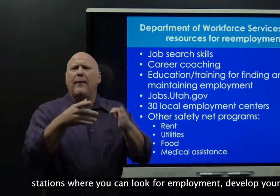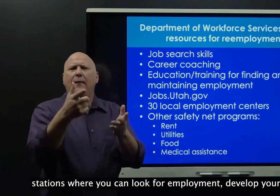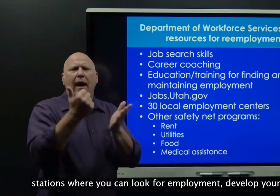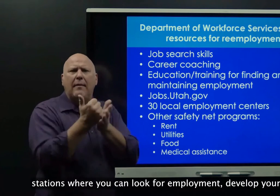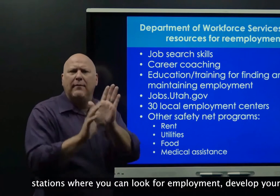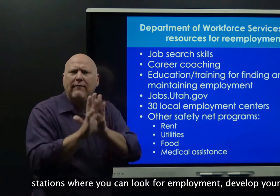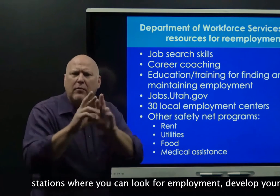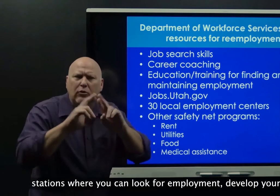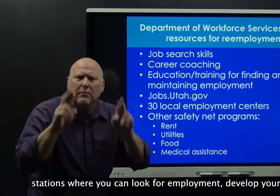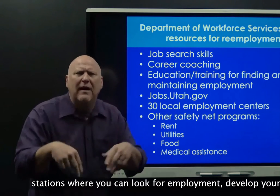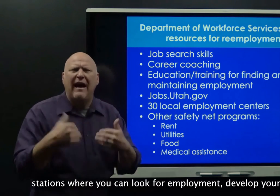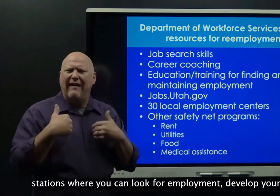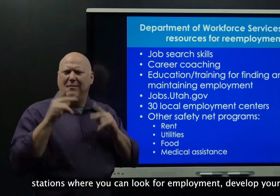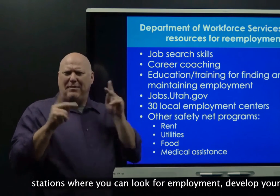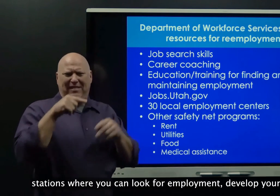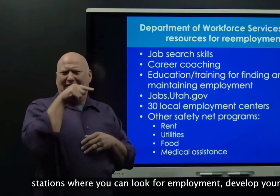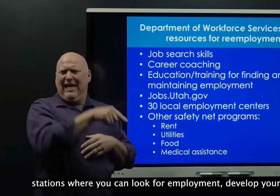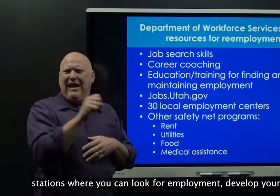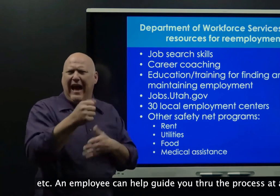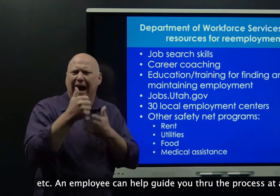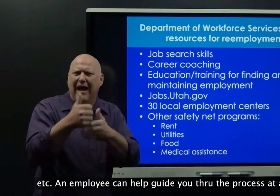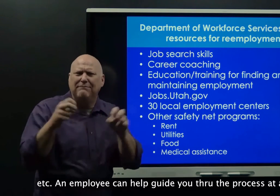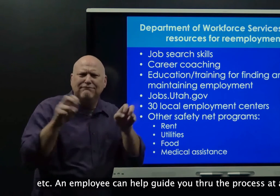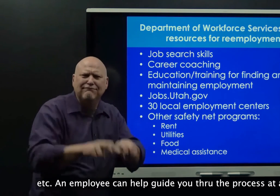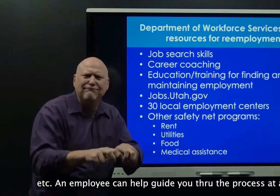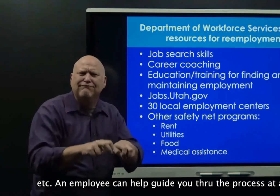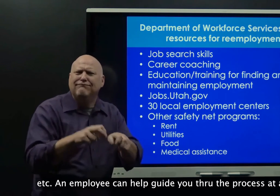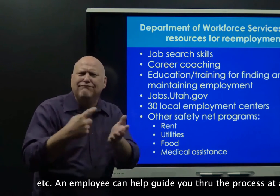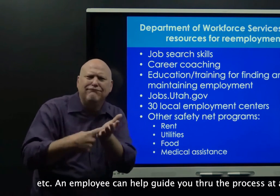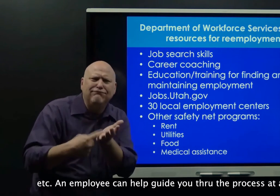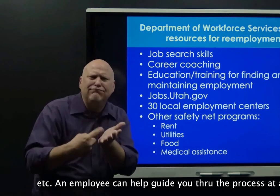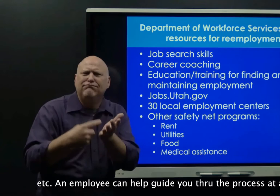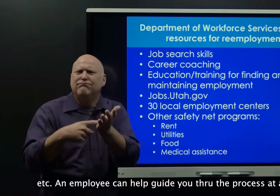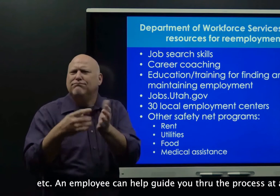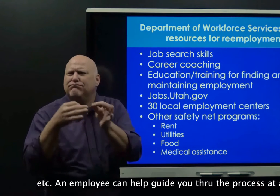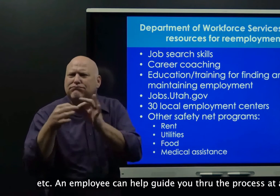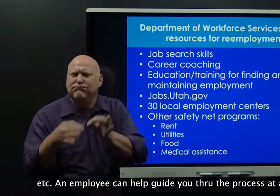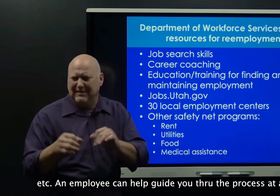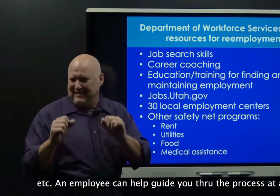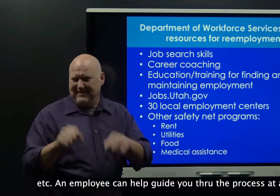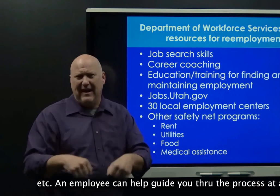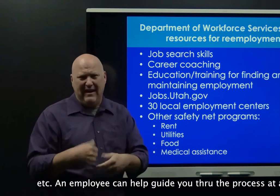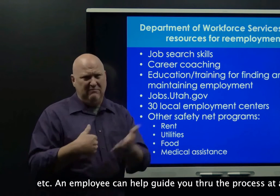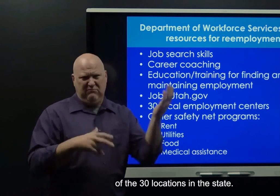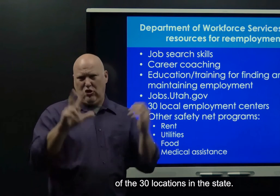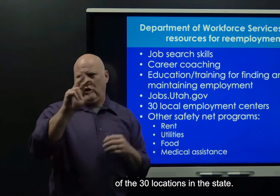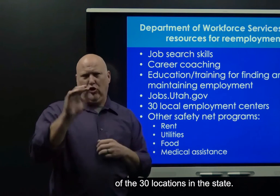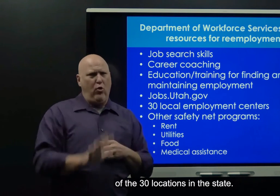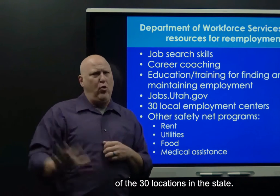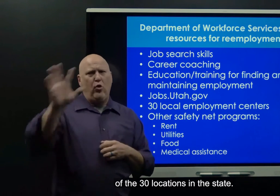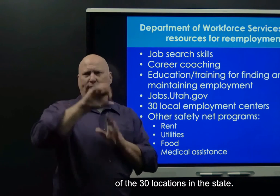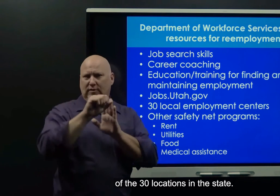look for employment, develop your resume, etc. An employee can help guide you through the process at any one of the 30 locations in the